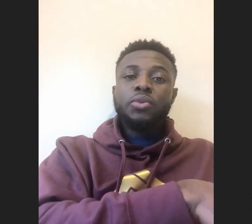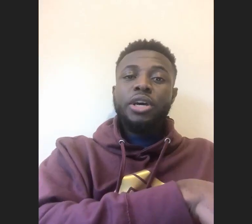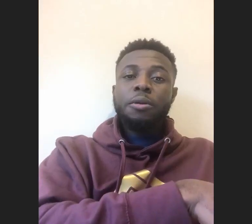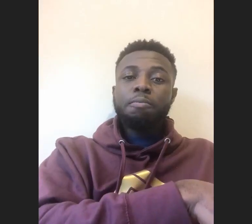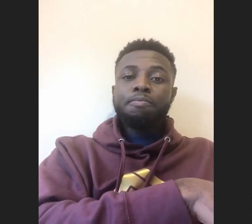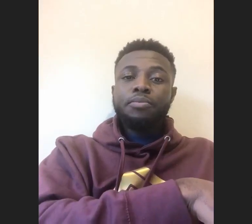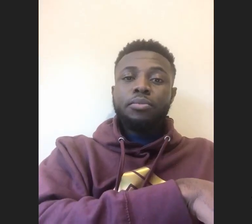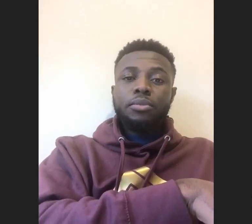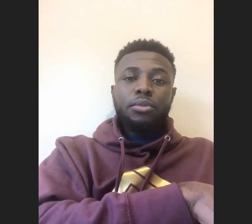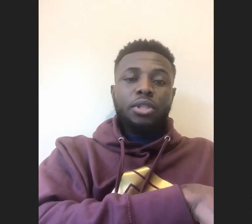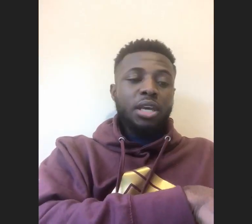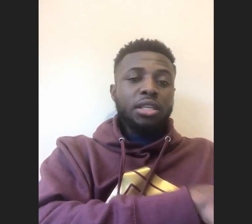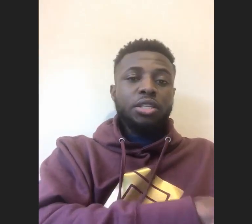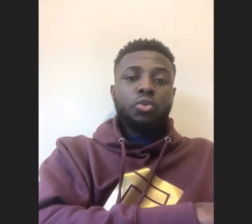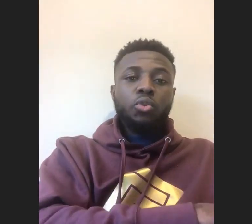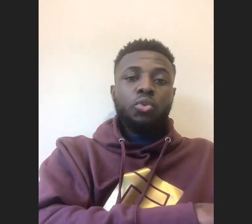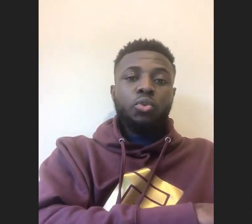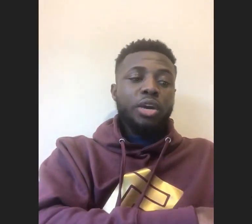This is where